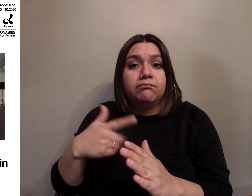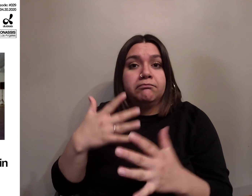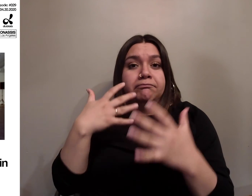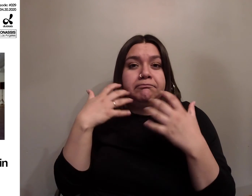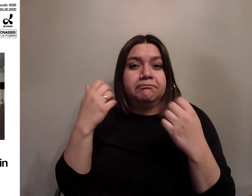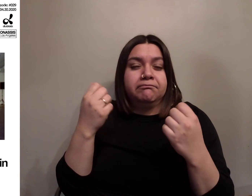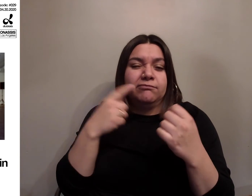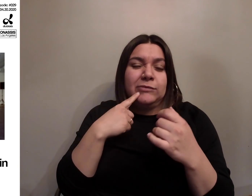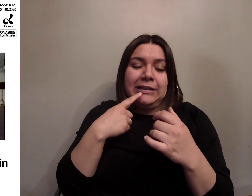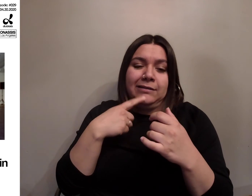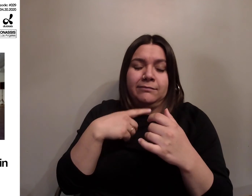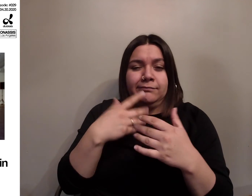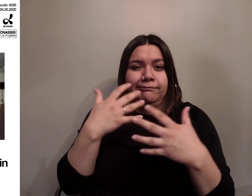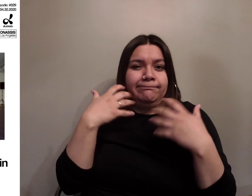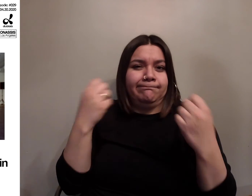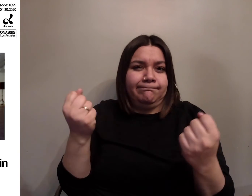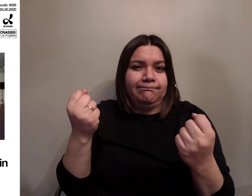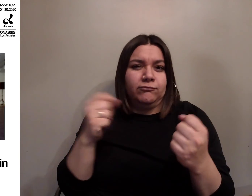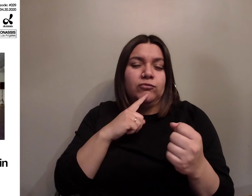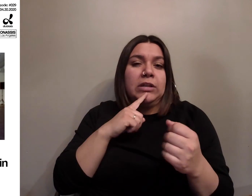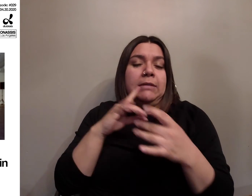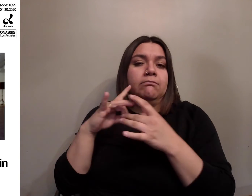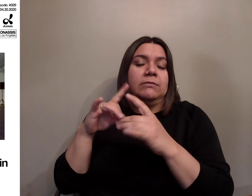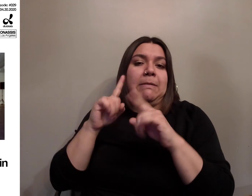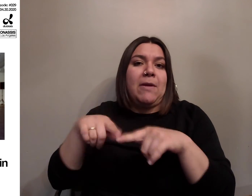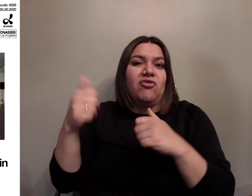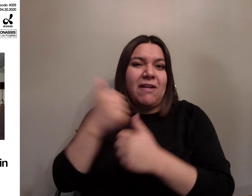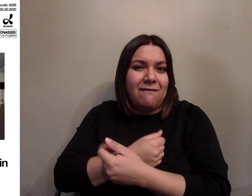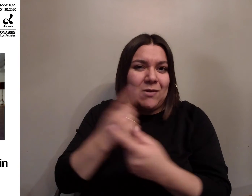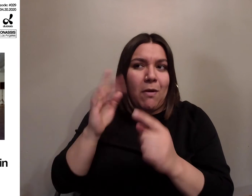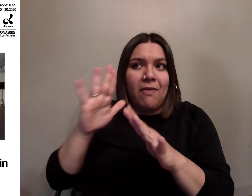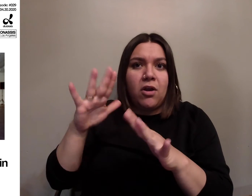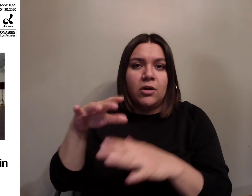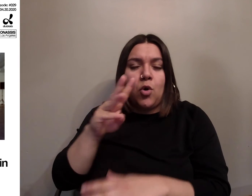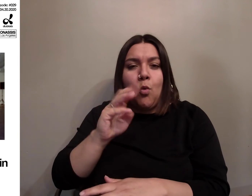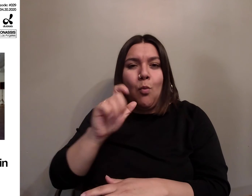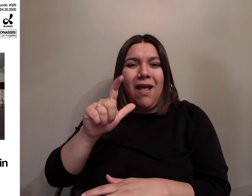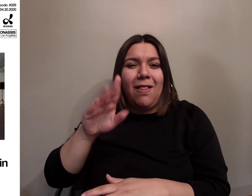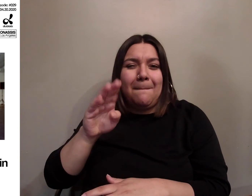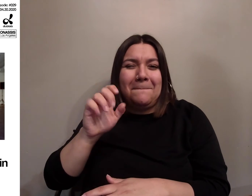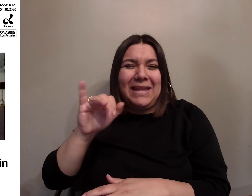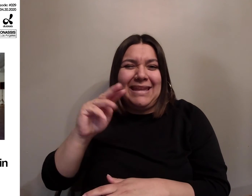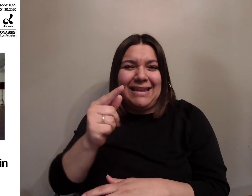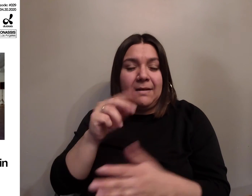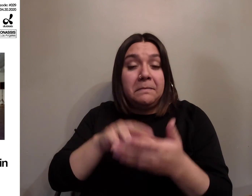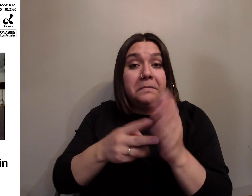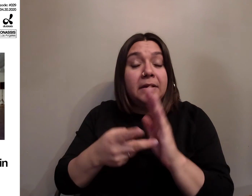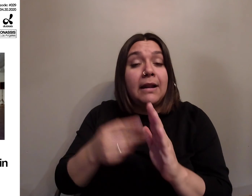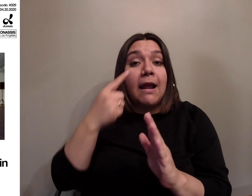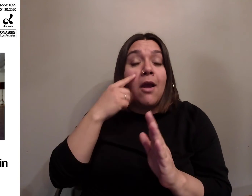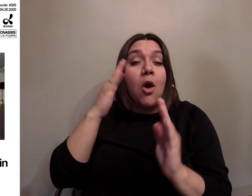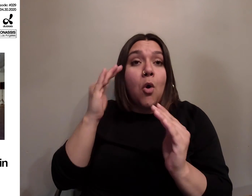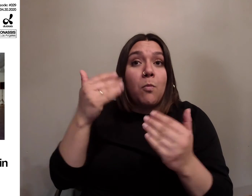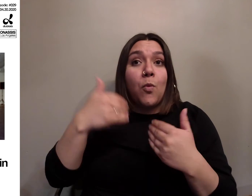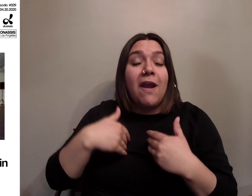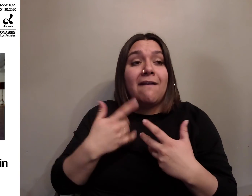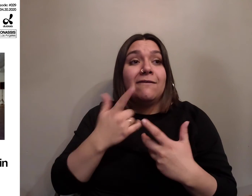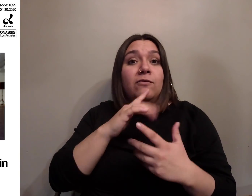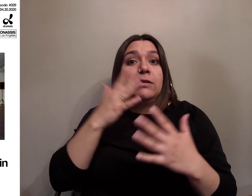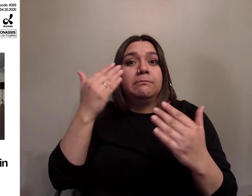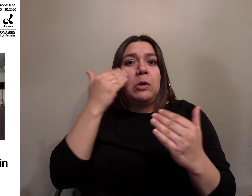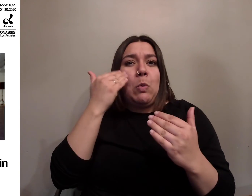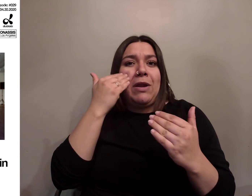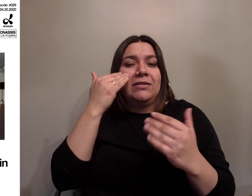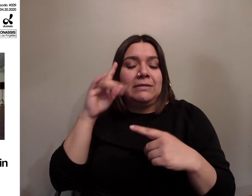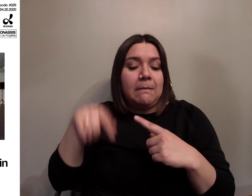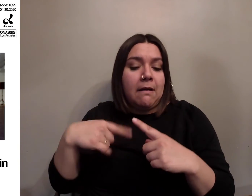do, the power of our collectivity, and how we can try to slow down, alter the negative